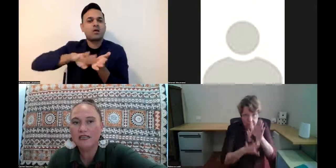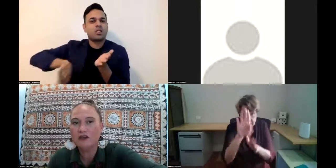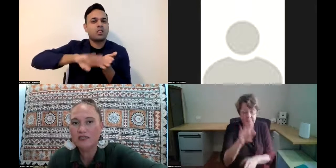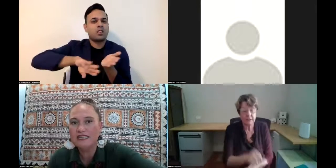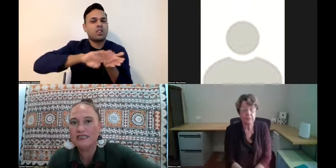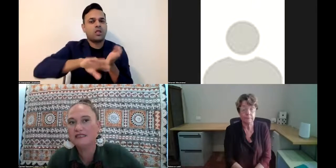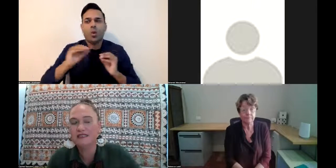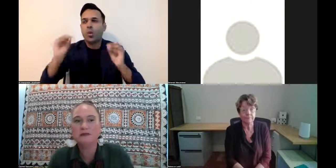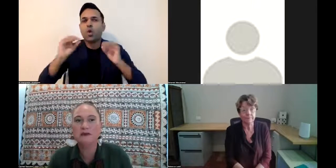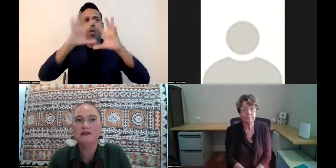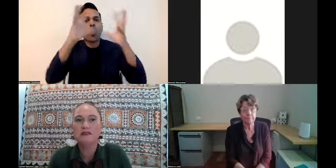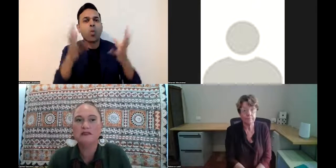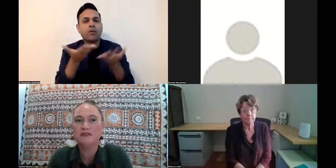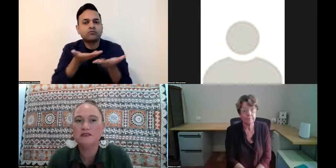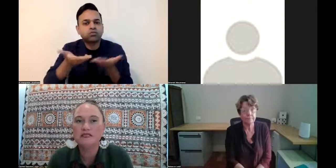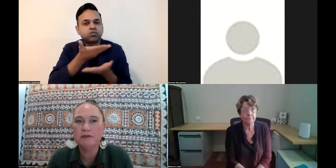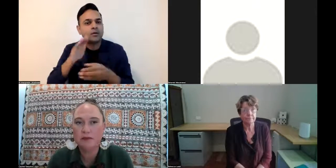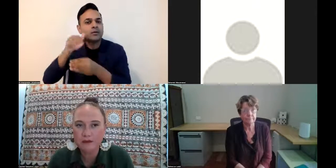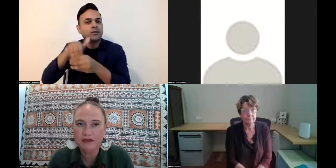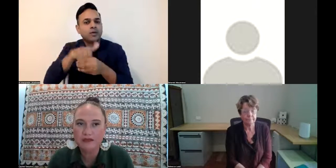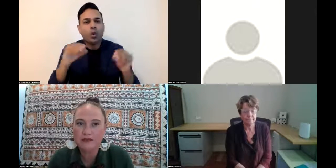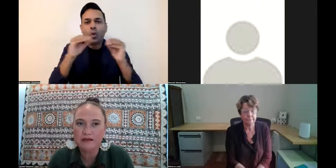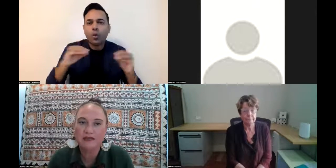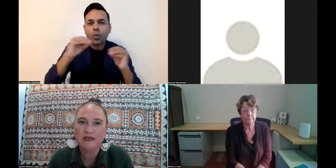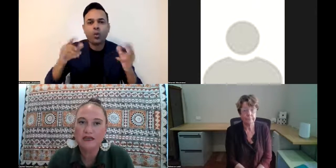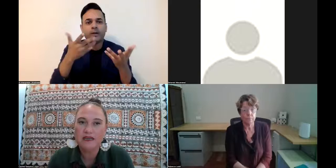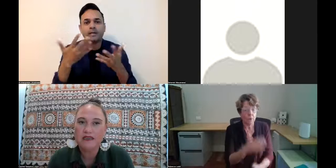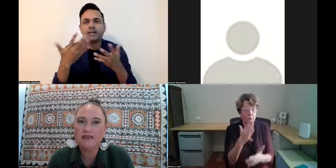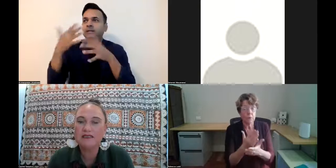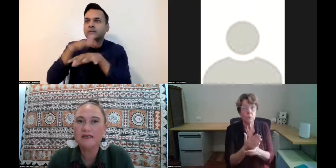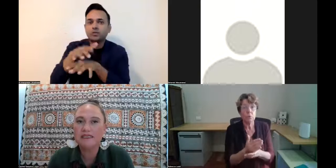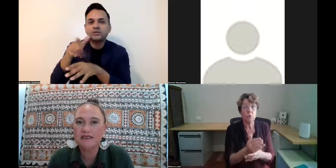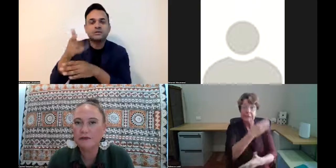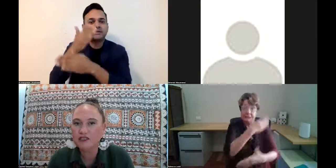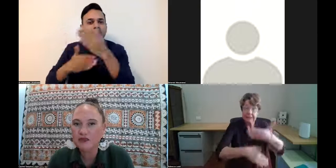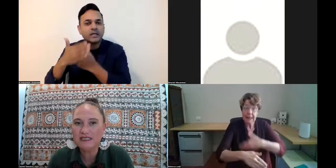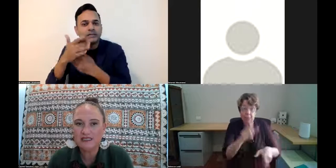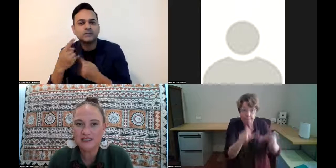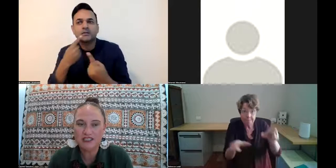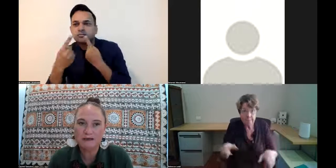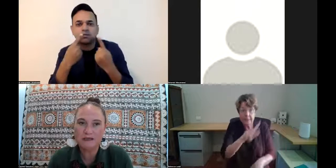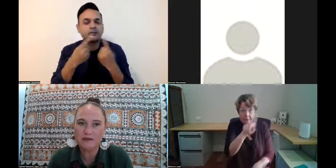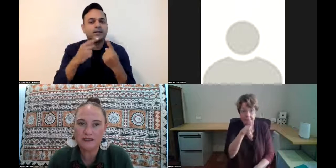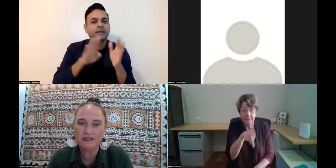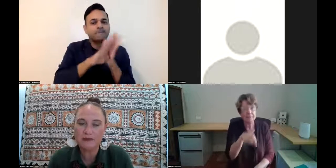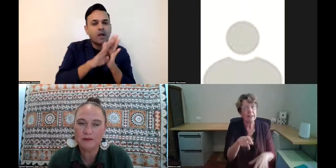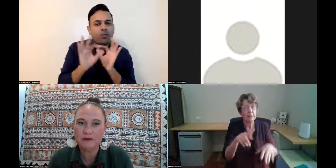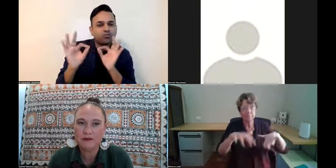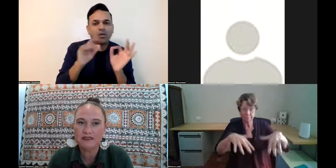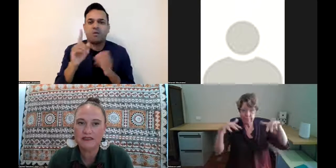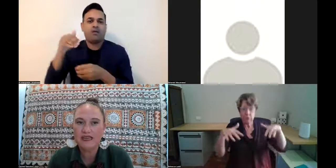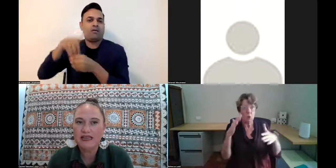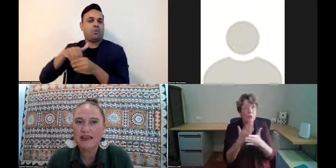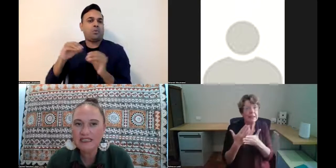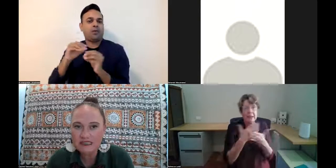unique context and experiences of disabled people in the Pacific, this summit is an opportunity to share Pacific